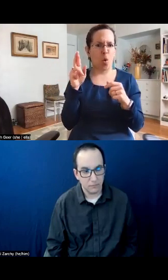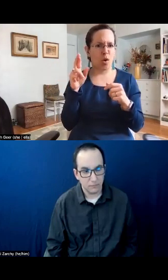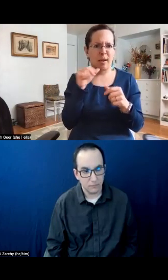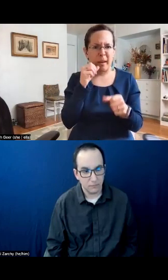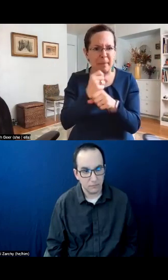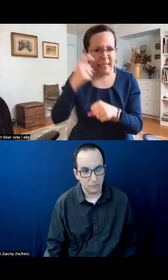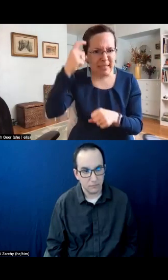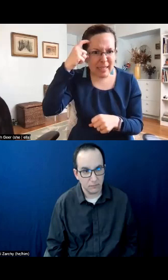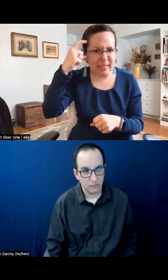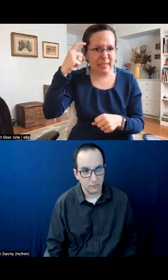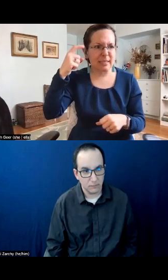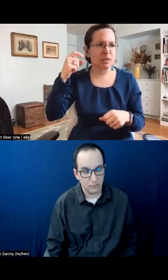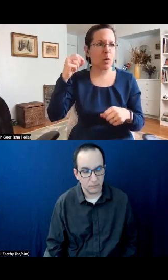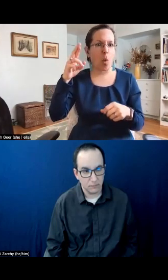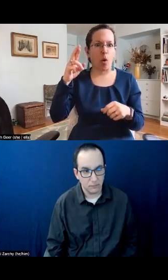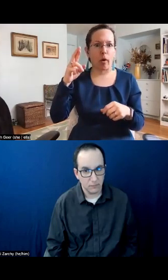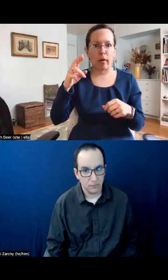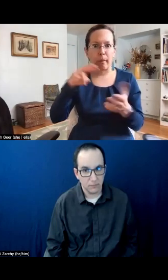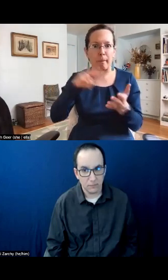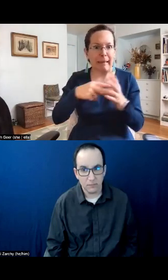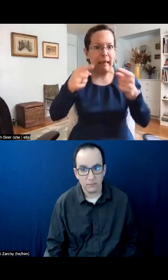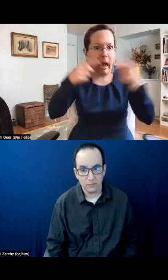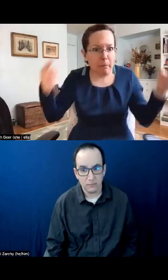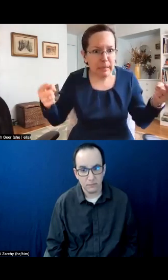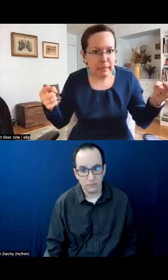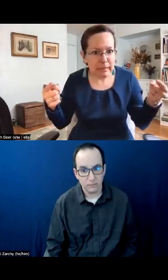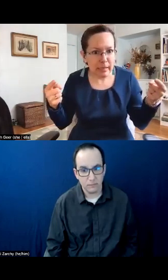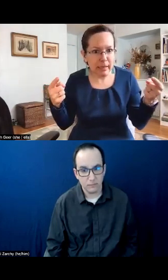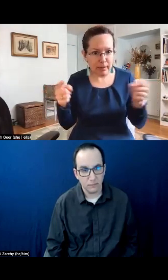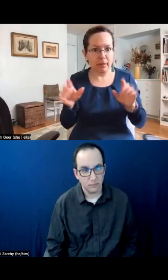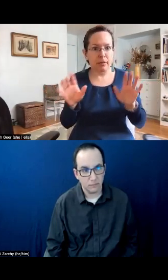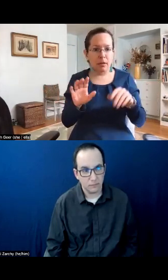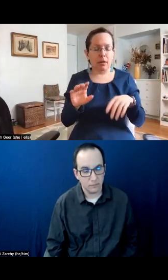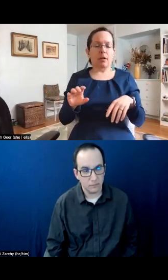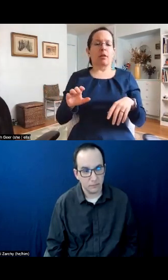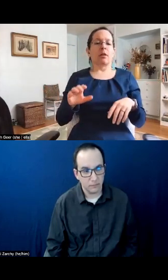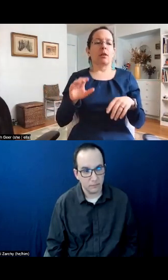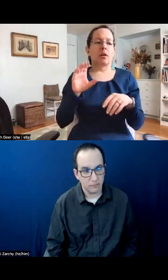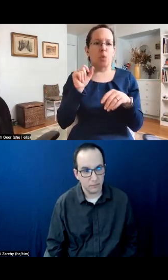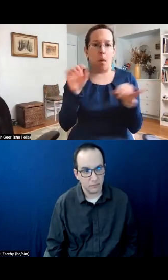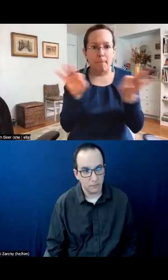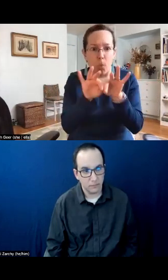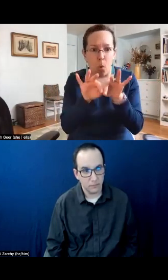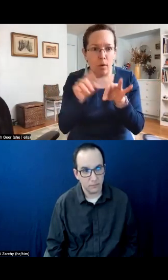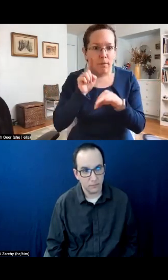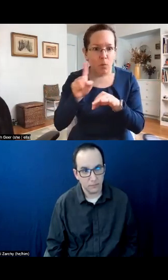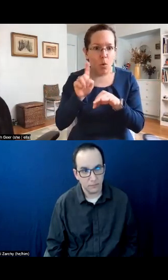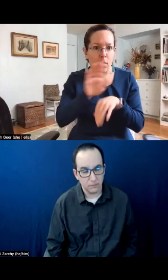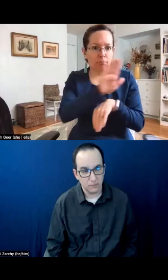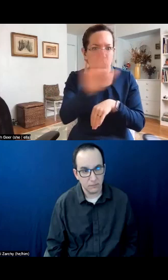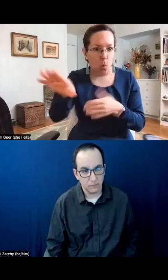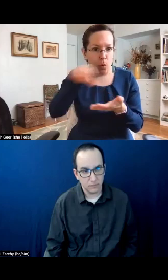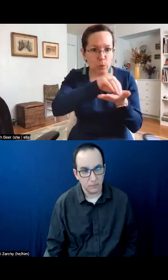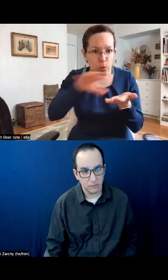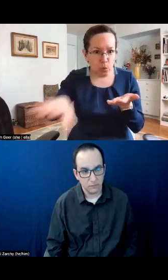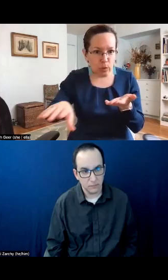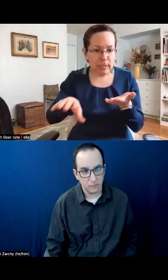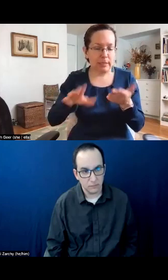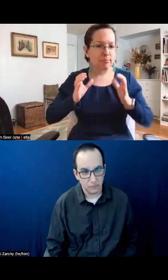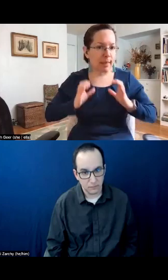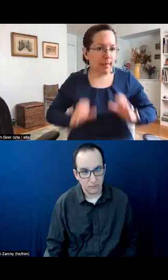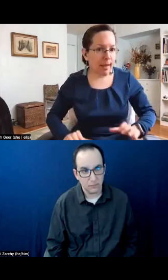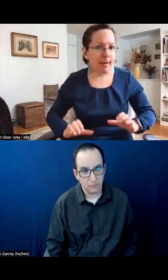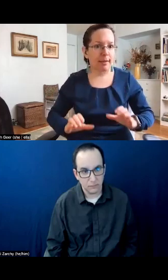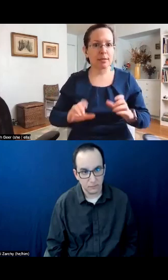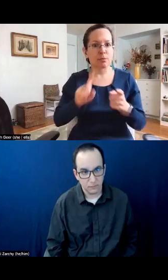In those more strict languages, if you were to apply a flexible approach to it, it wouldn't make sense. It would be incoherent